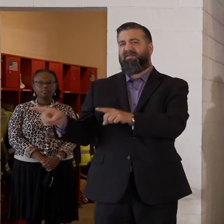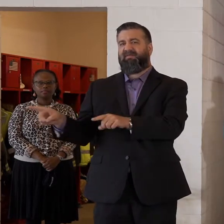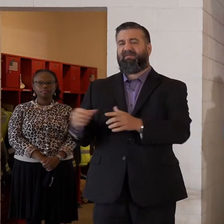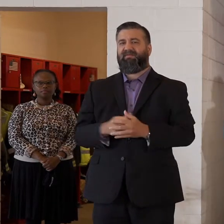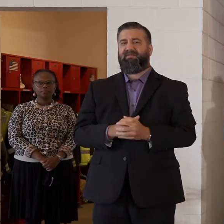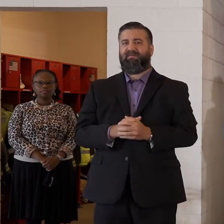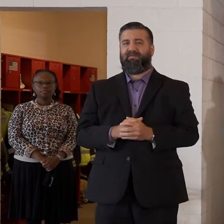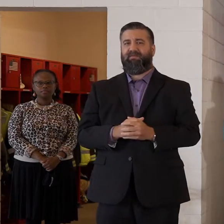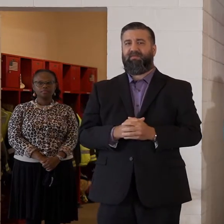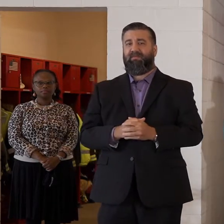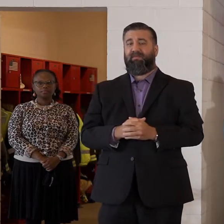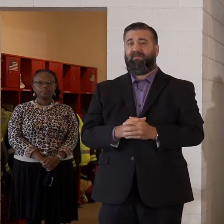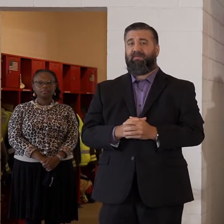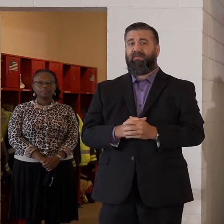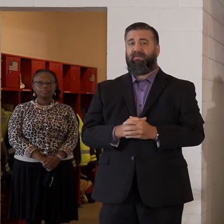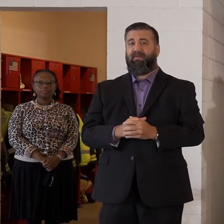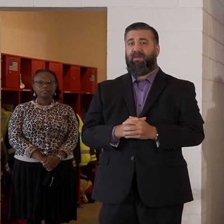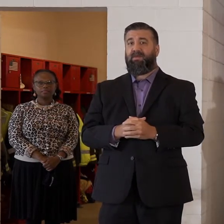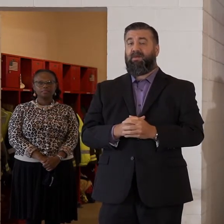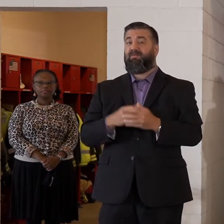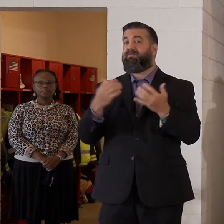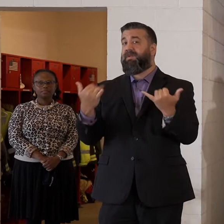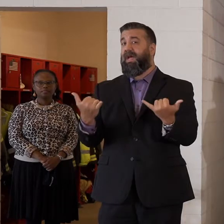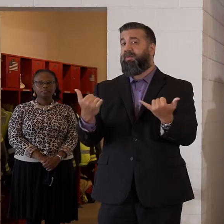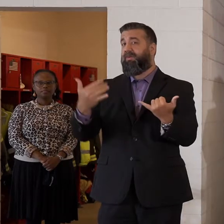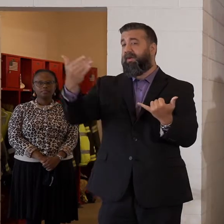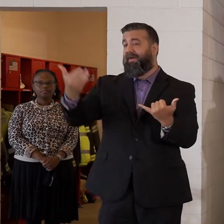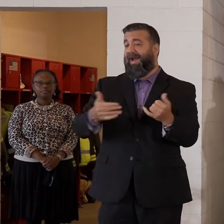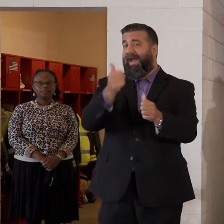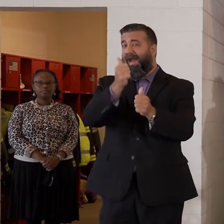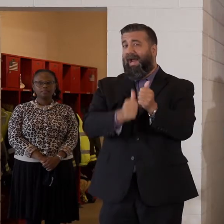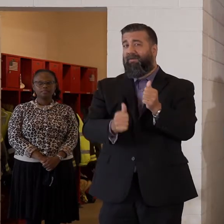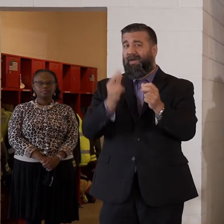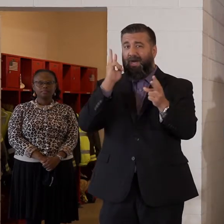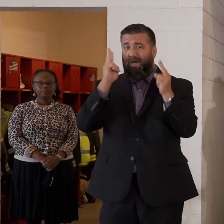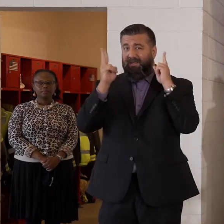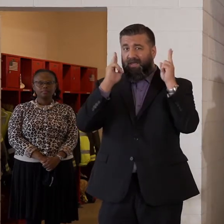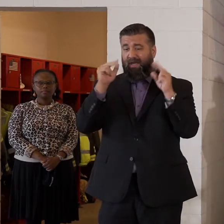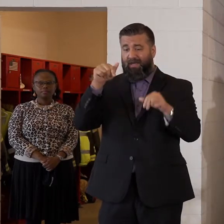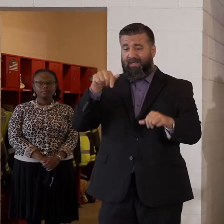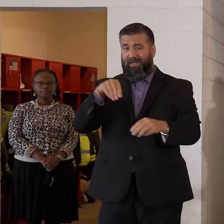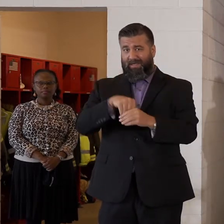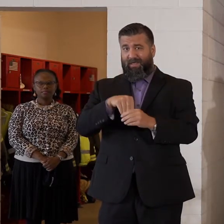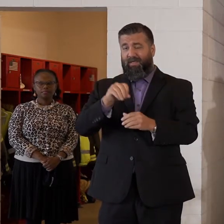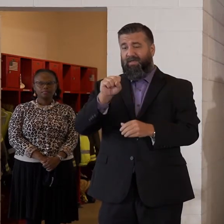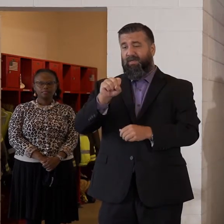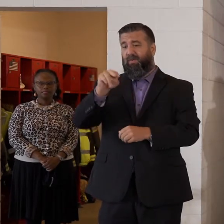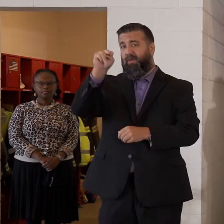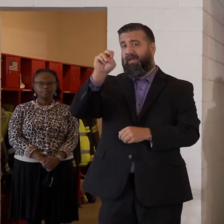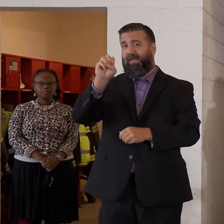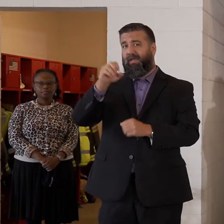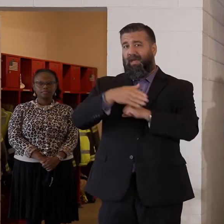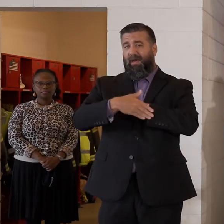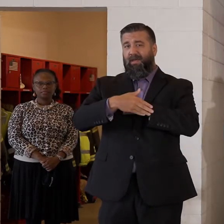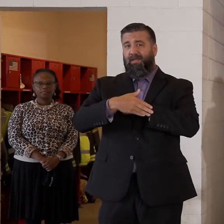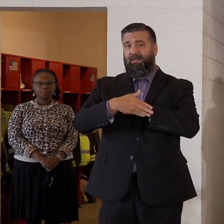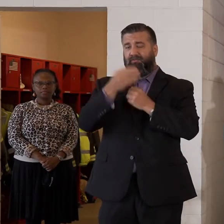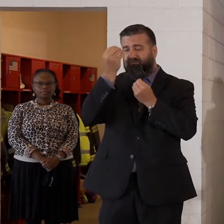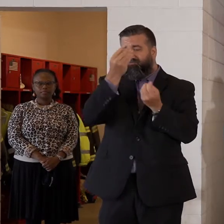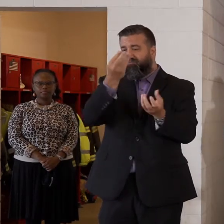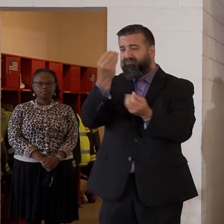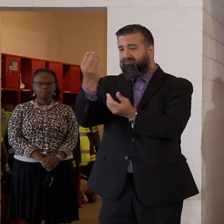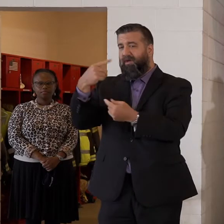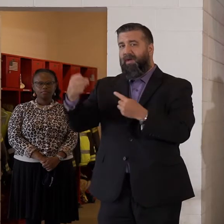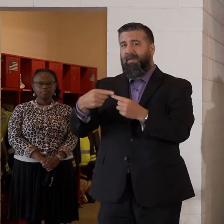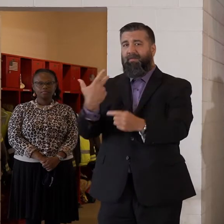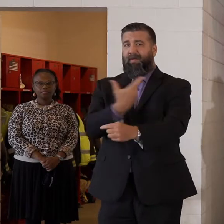To that end, we're inviting every hair salon in North County to agree to share informational materials about the COVID-19 vaccine with